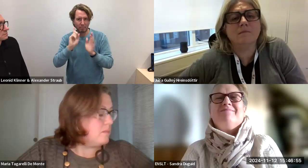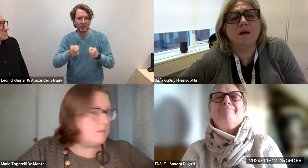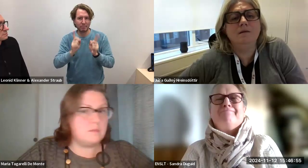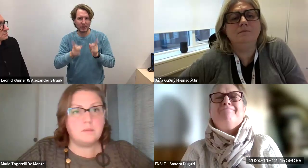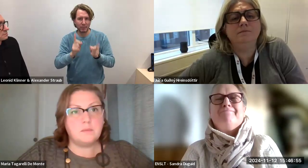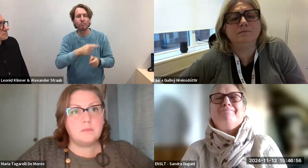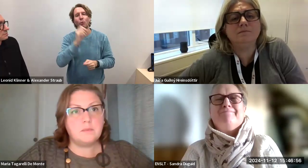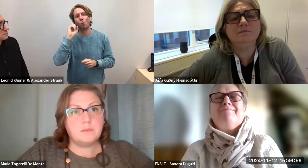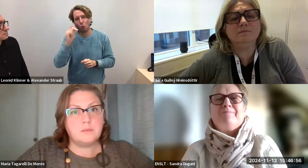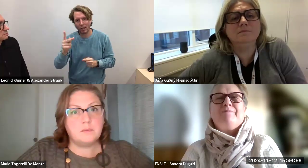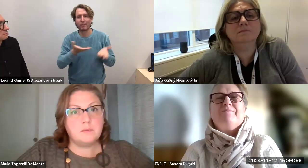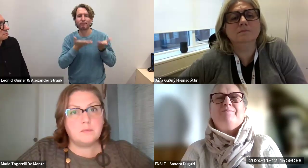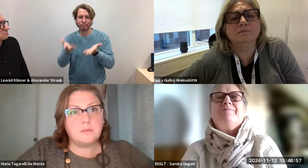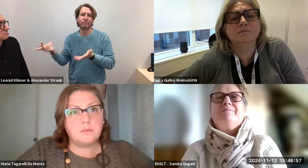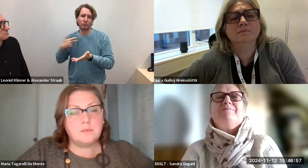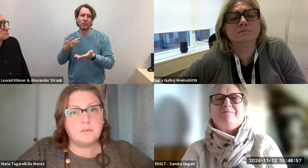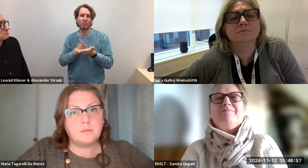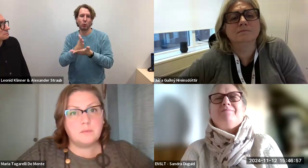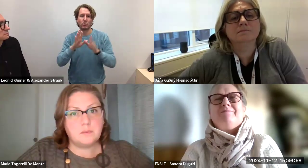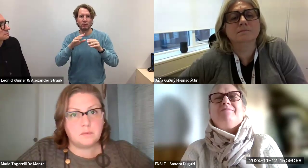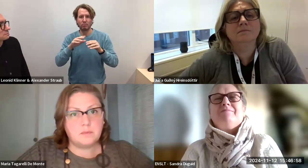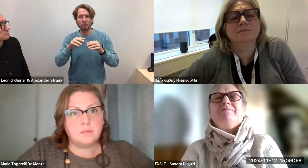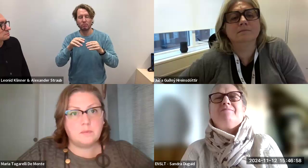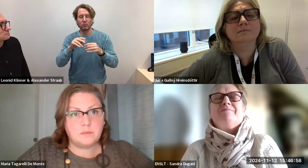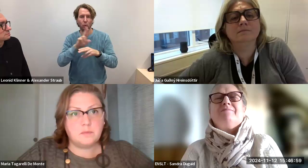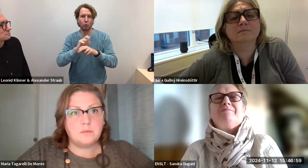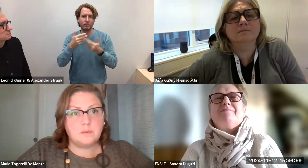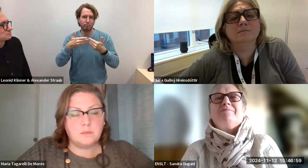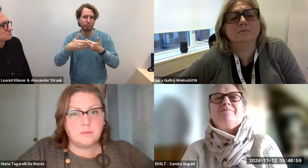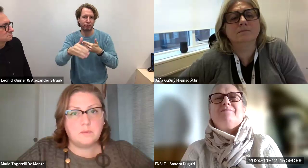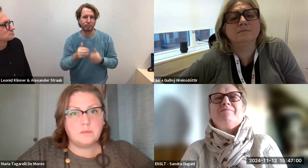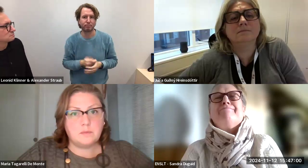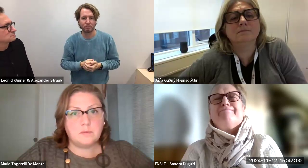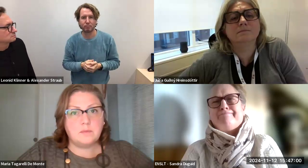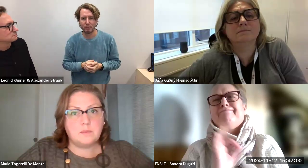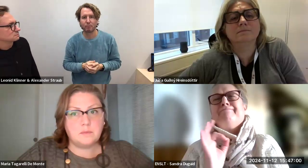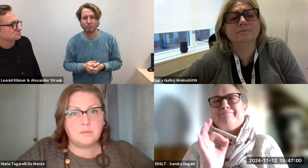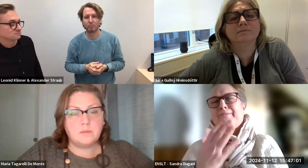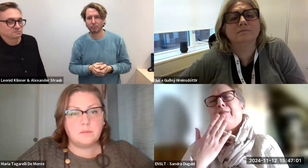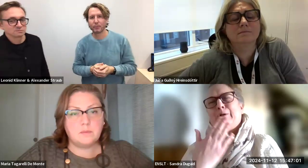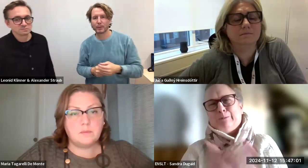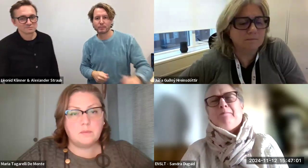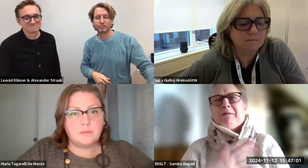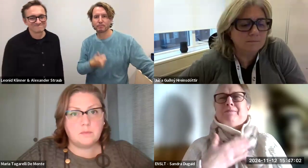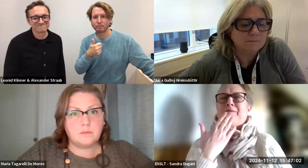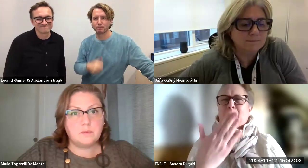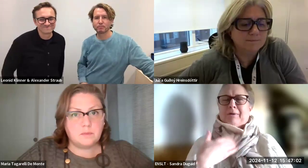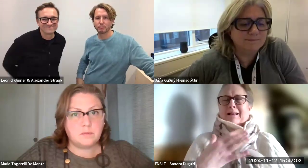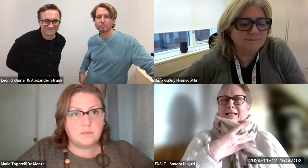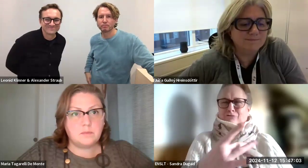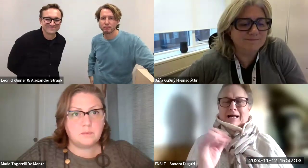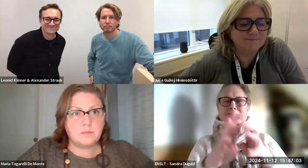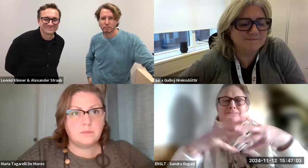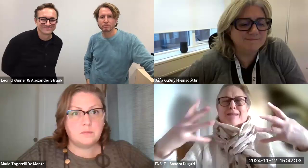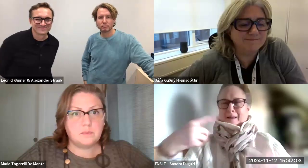written language-based platform, which is why we ended up choosing Moodle. So for that